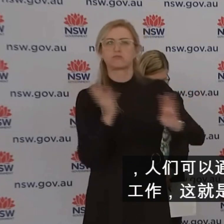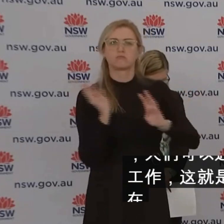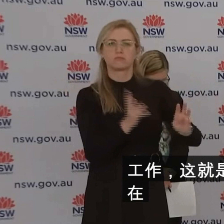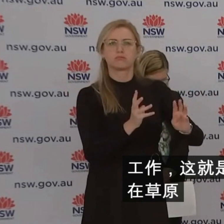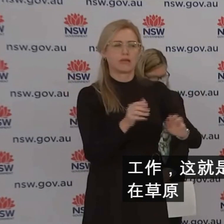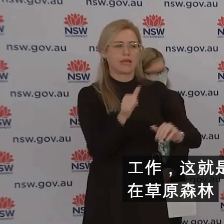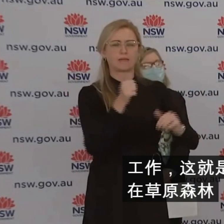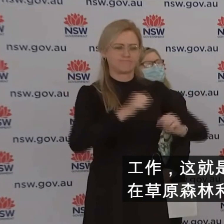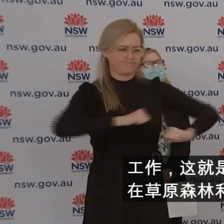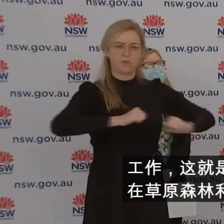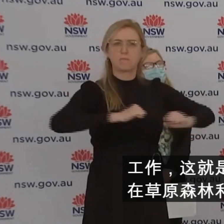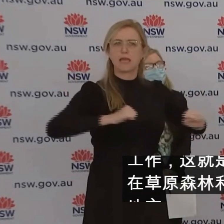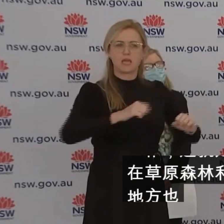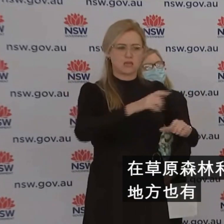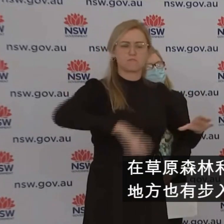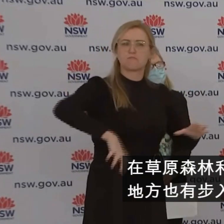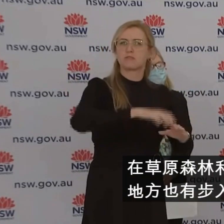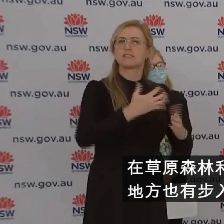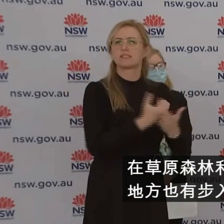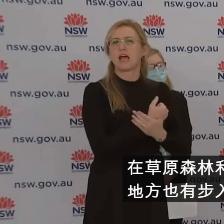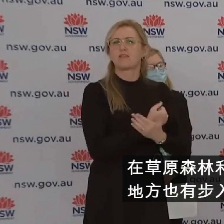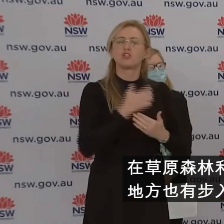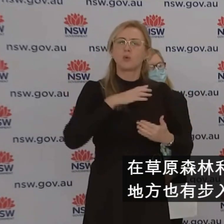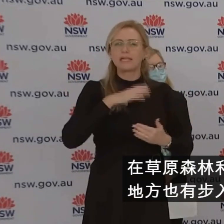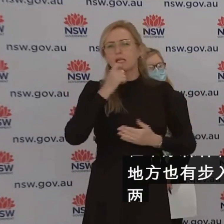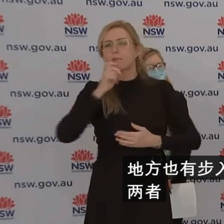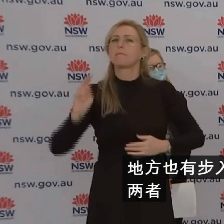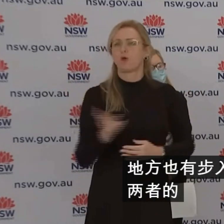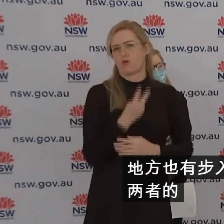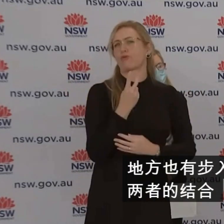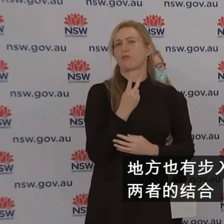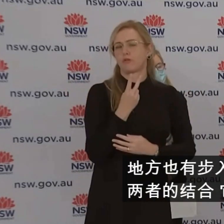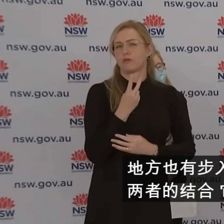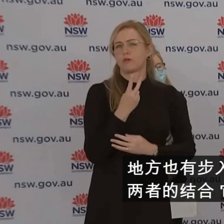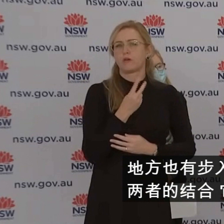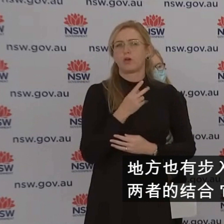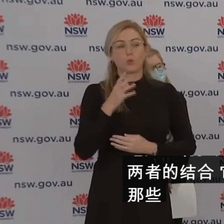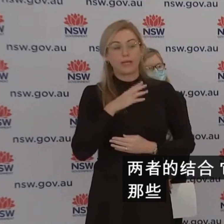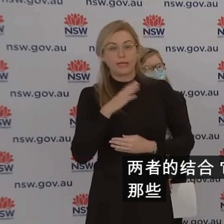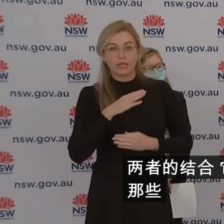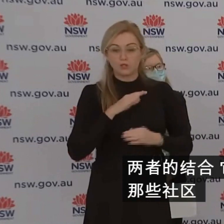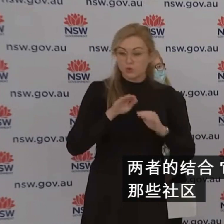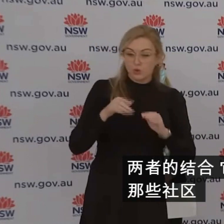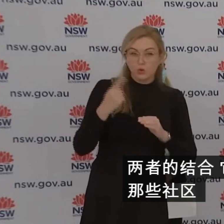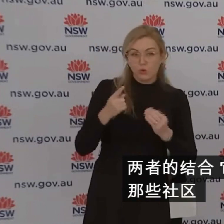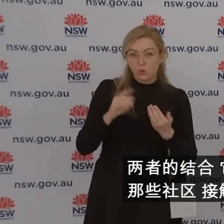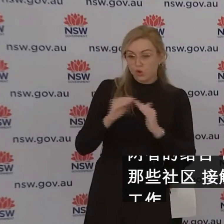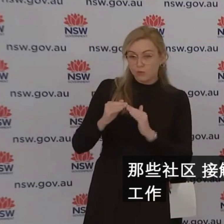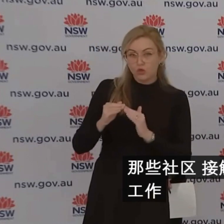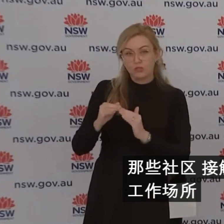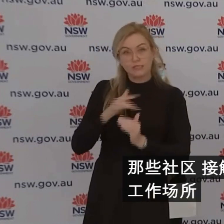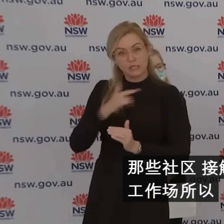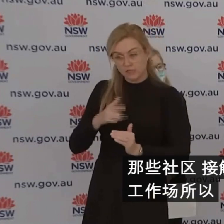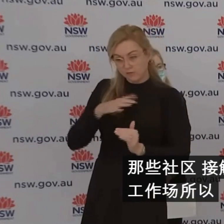there's walk-in centres at Prairiewood and other places as well. So it's a combination of both. It's a combination of reaching out to those communities, reaching out